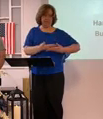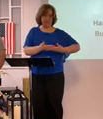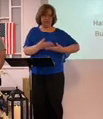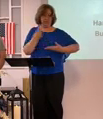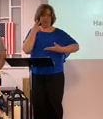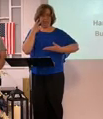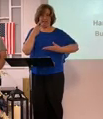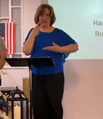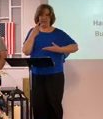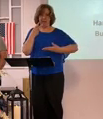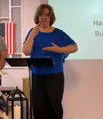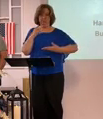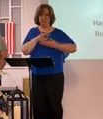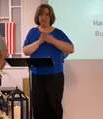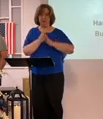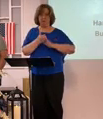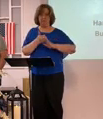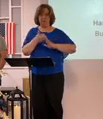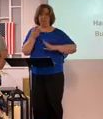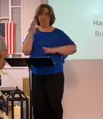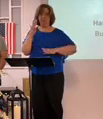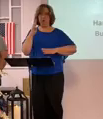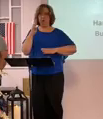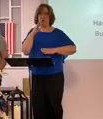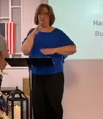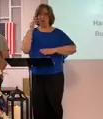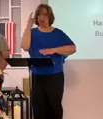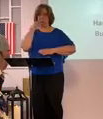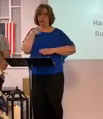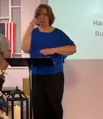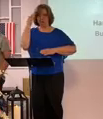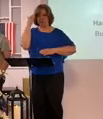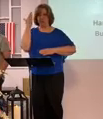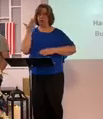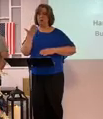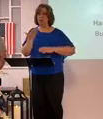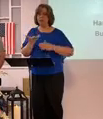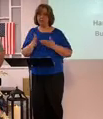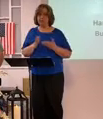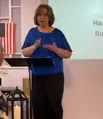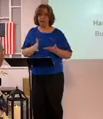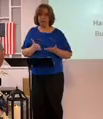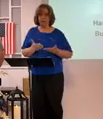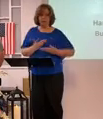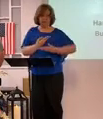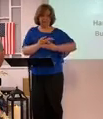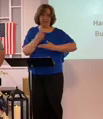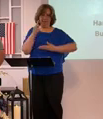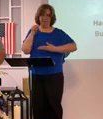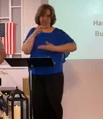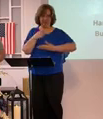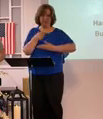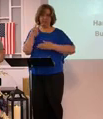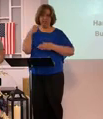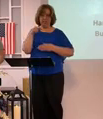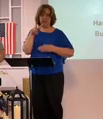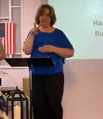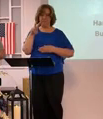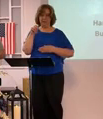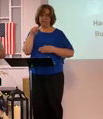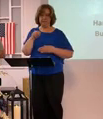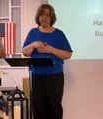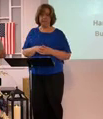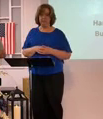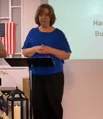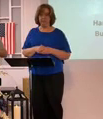turn blue like once. We thought, we're like, this is the end, you know, and it's, like I said, it's, you want to help him,